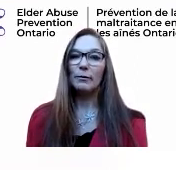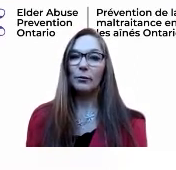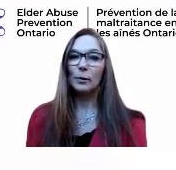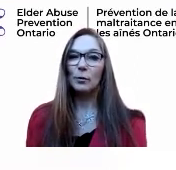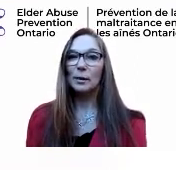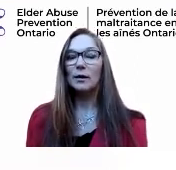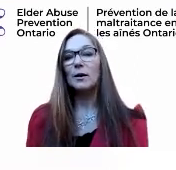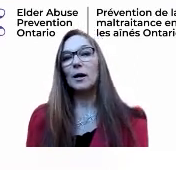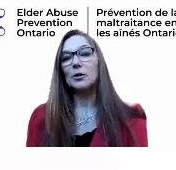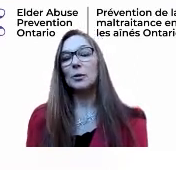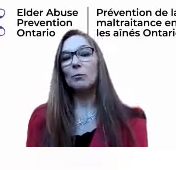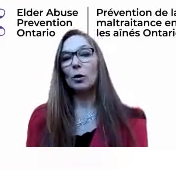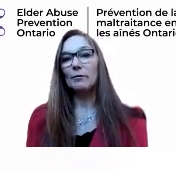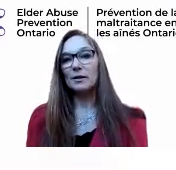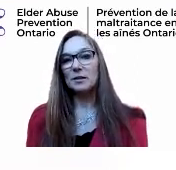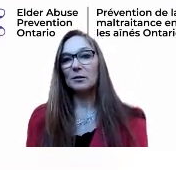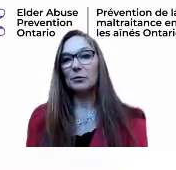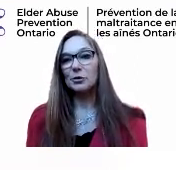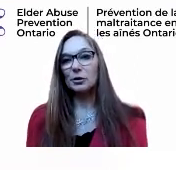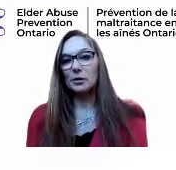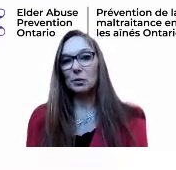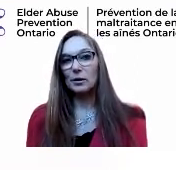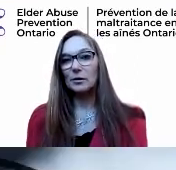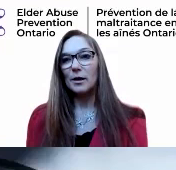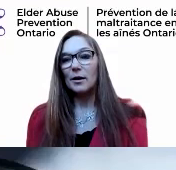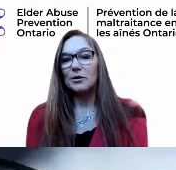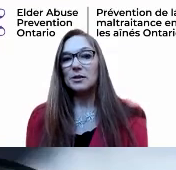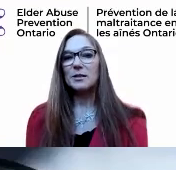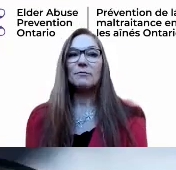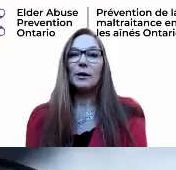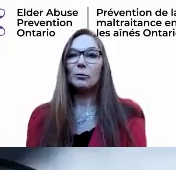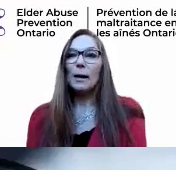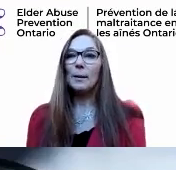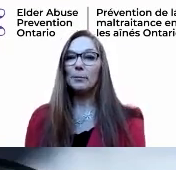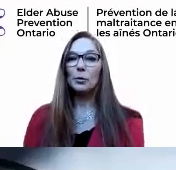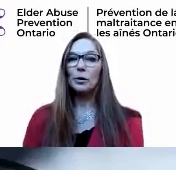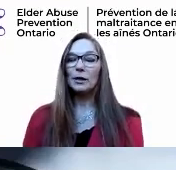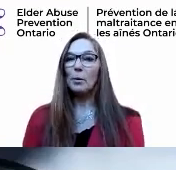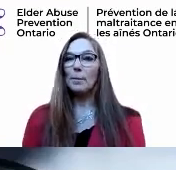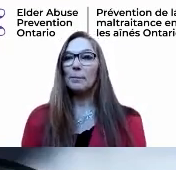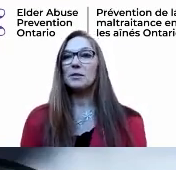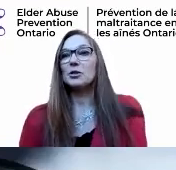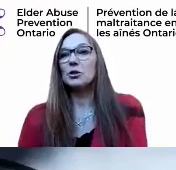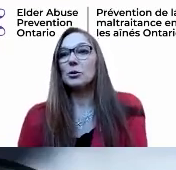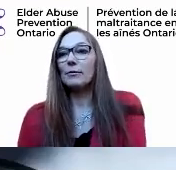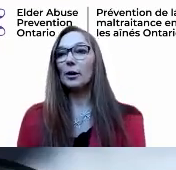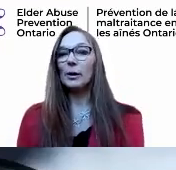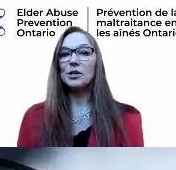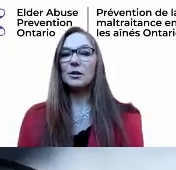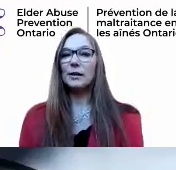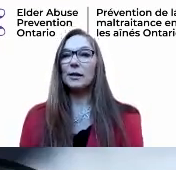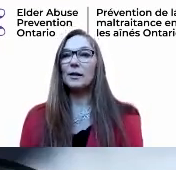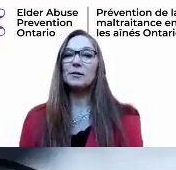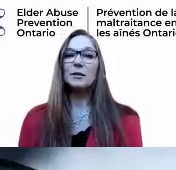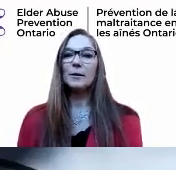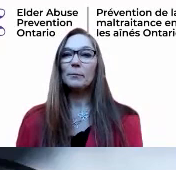tomorrow. However, we will be doing more events in the future as well. Just as a final wrap up, you will get a pop-up message to do an